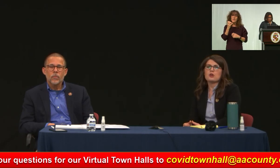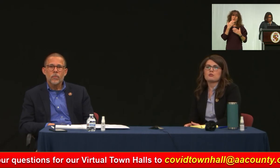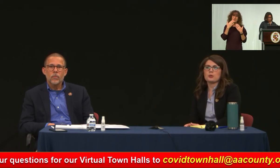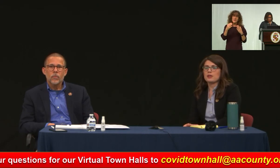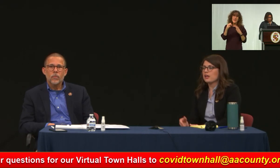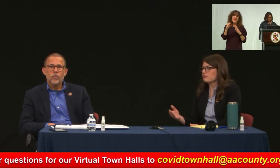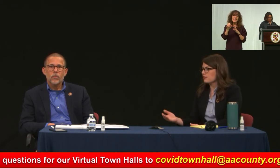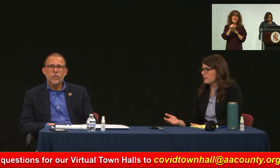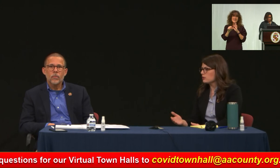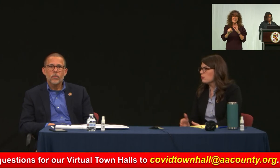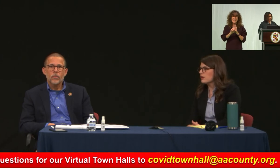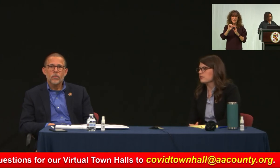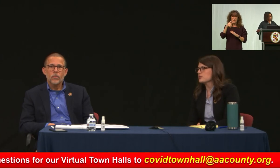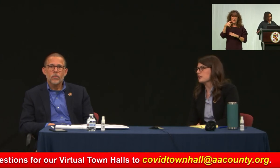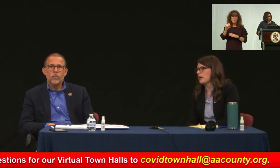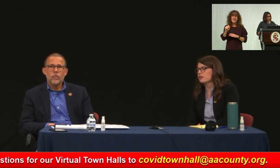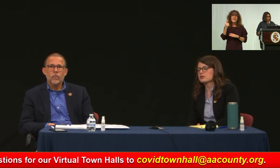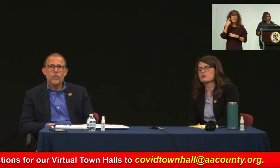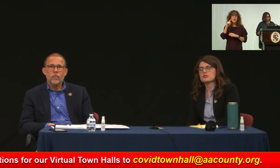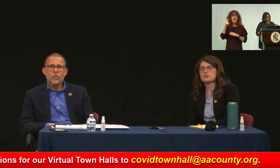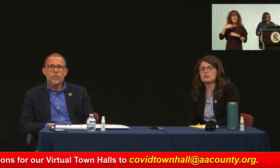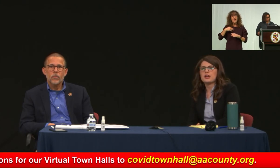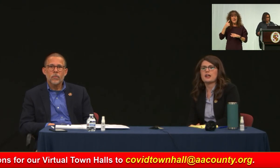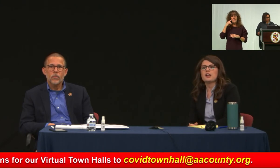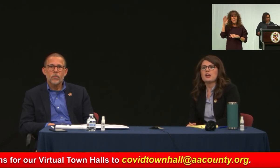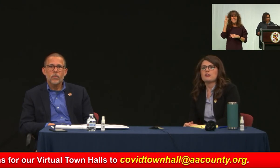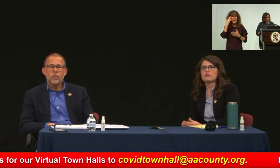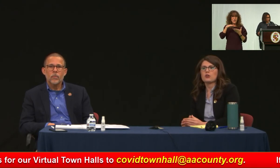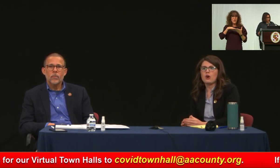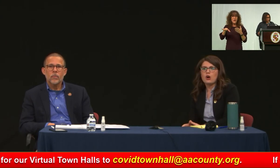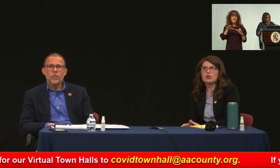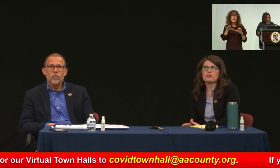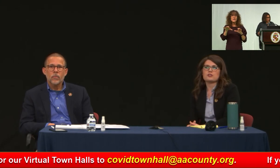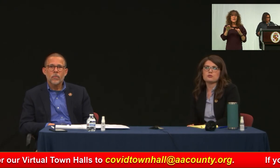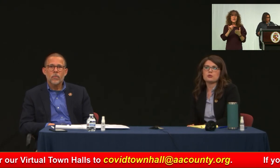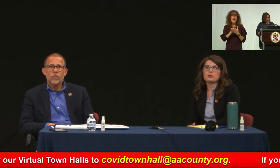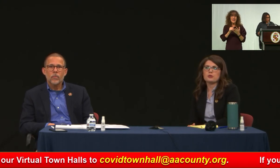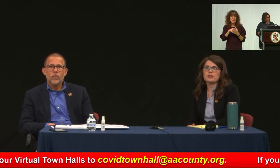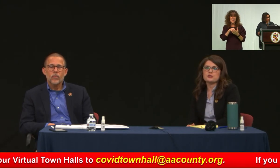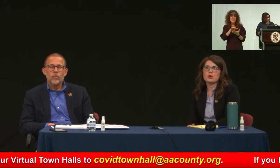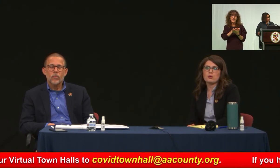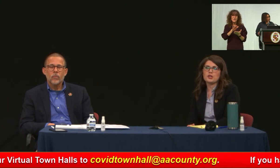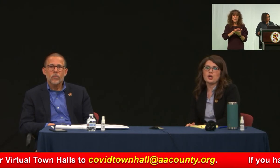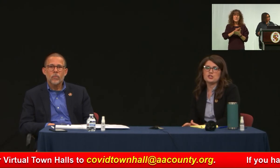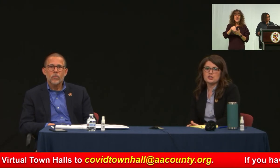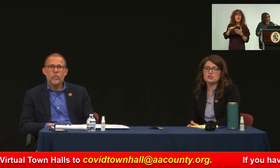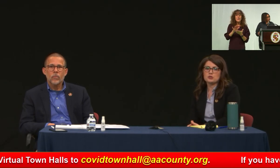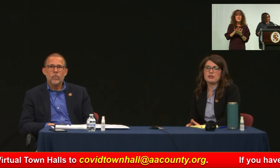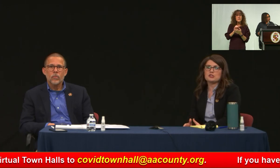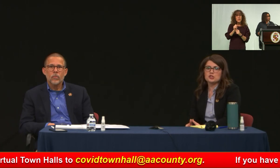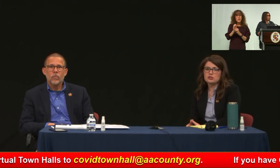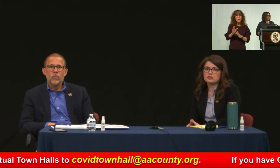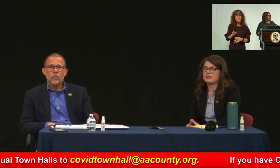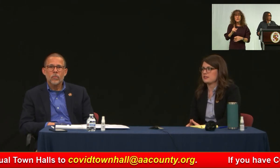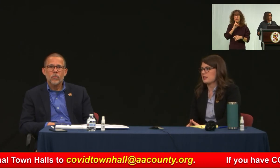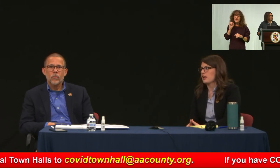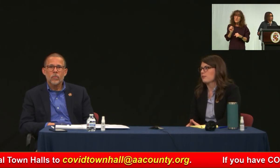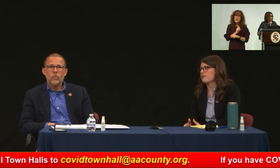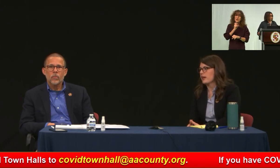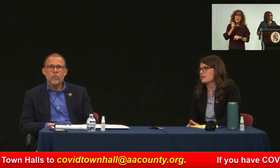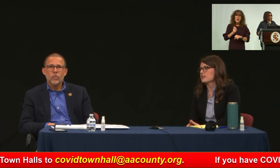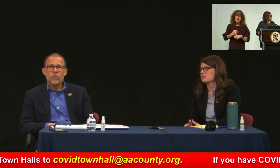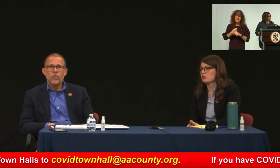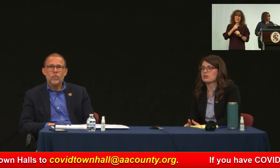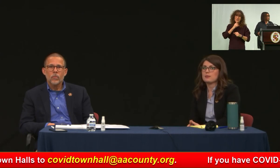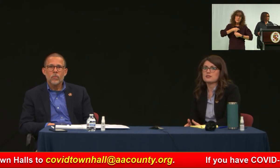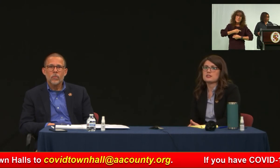schools for applying for the federal waiver to allow our schools to do that, and for all of our school employees who are working hard to ensure that children at this time